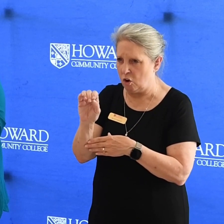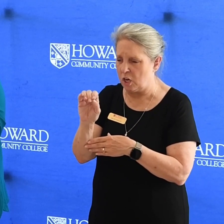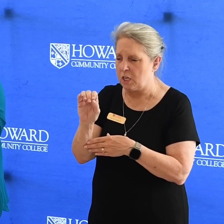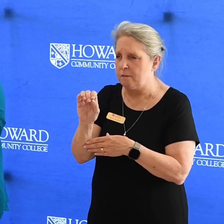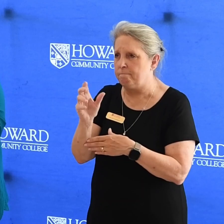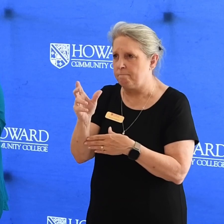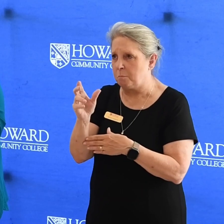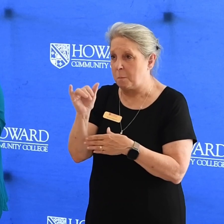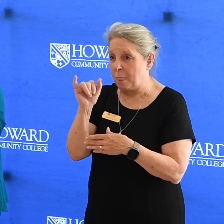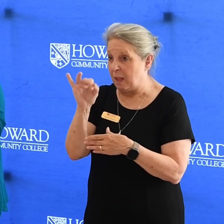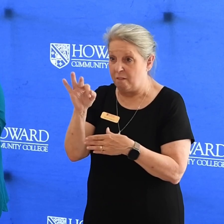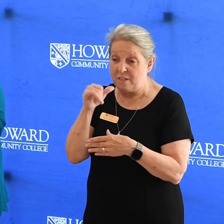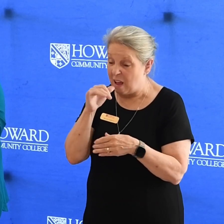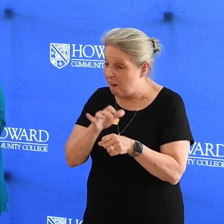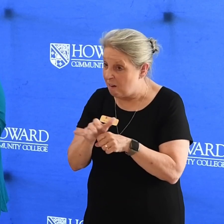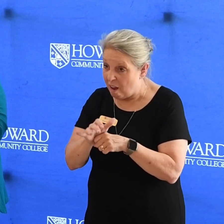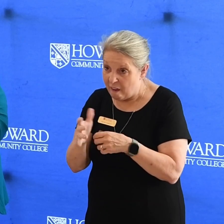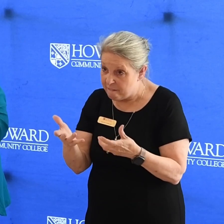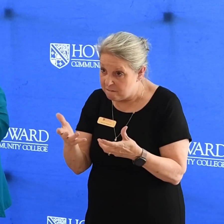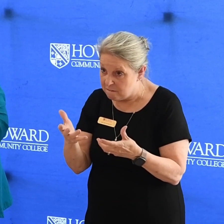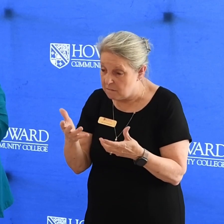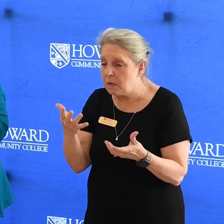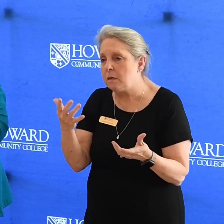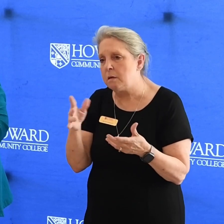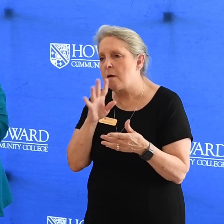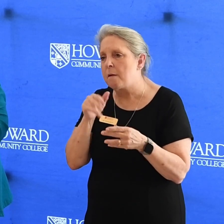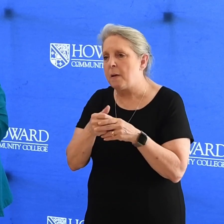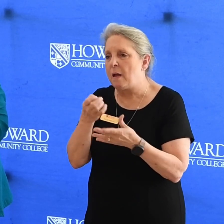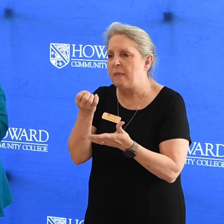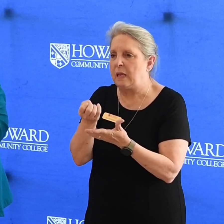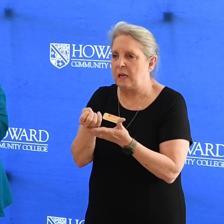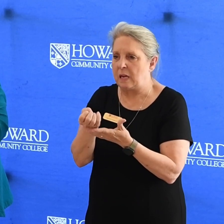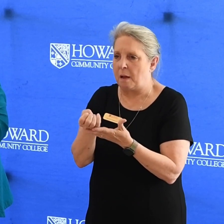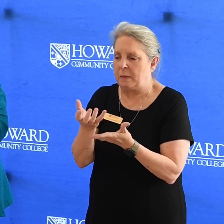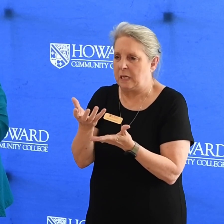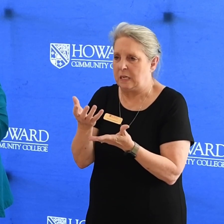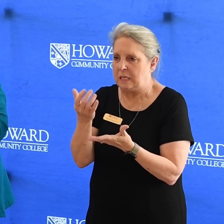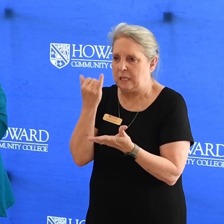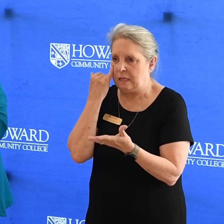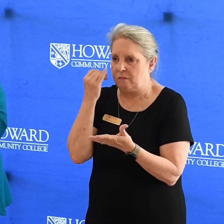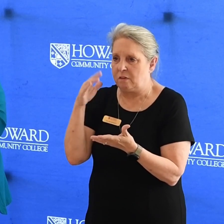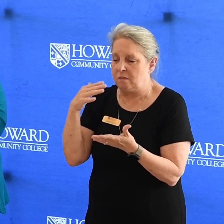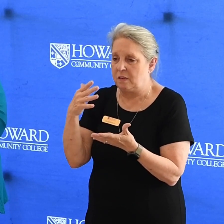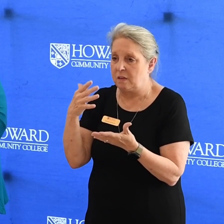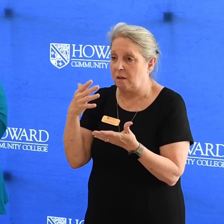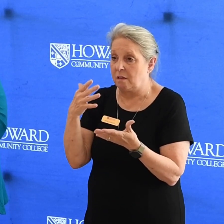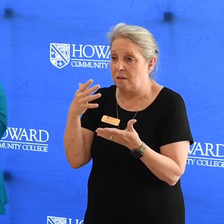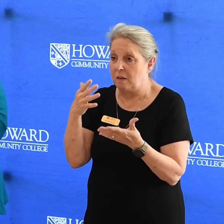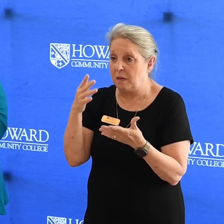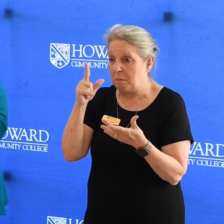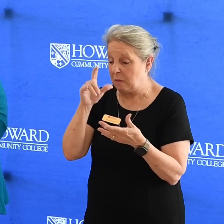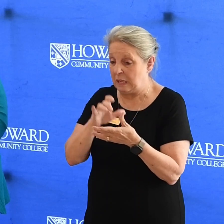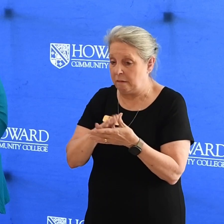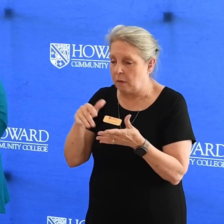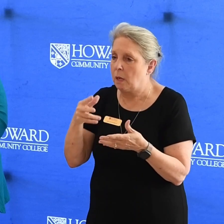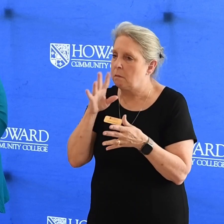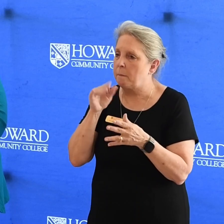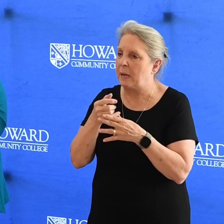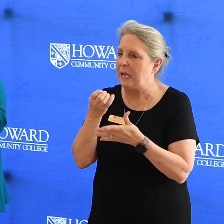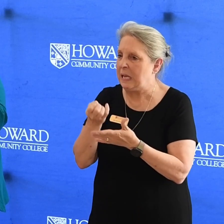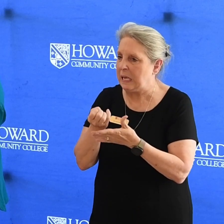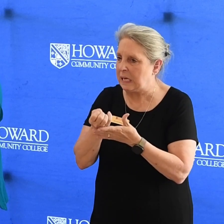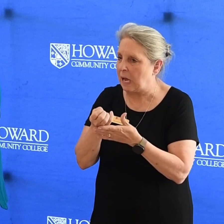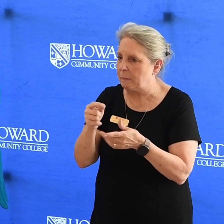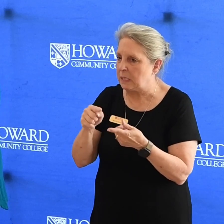So if that's not enough, let's talk about the economics, right? If you're not already persuaded, let's talk about the economics.